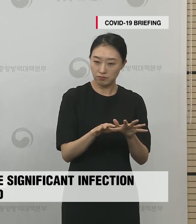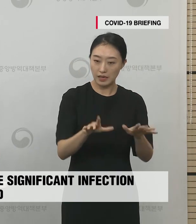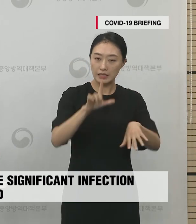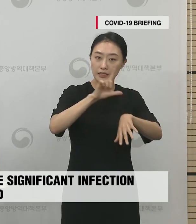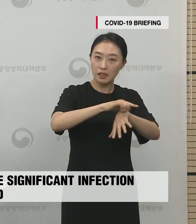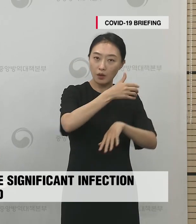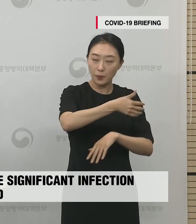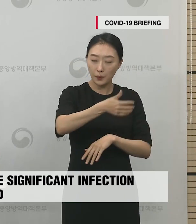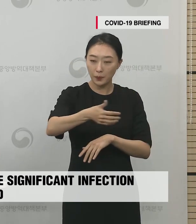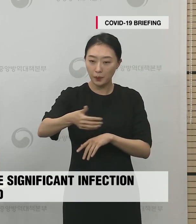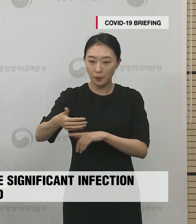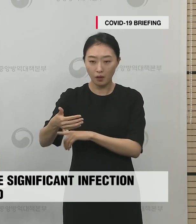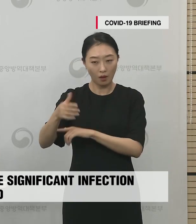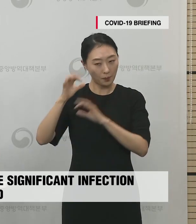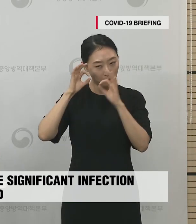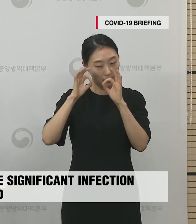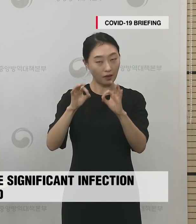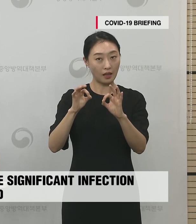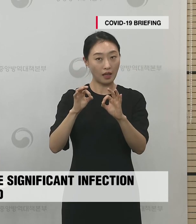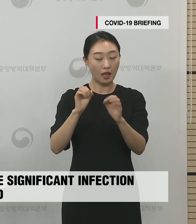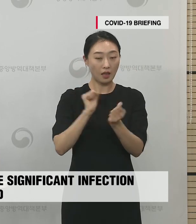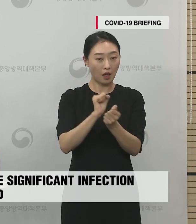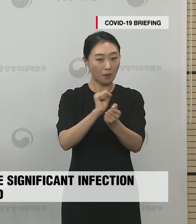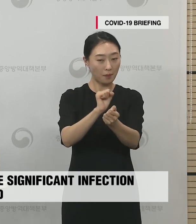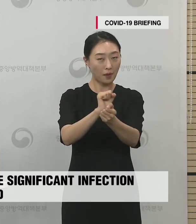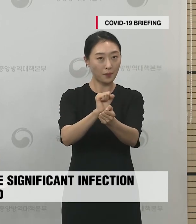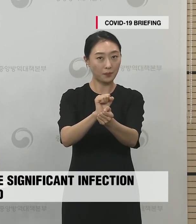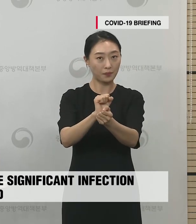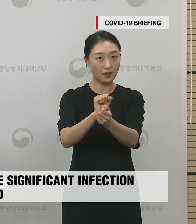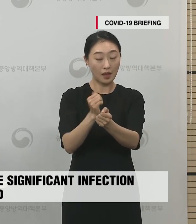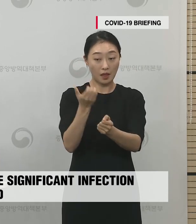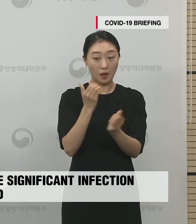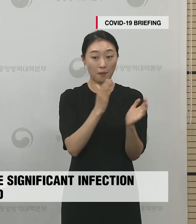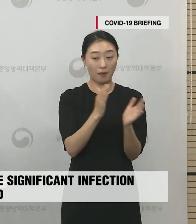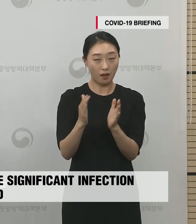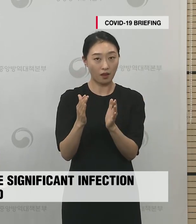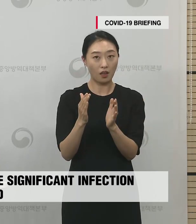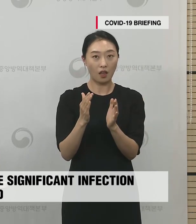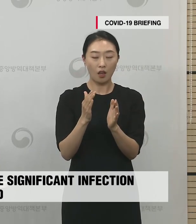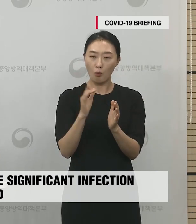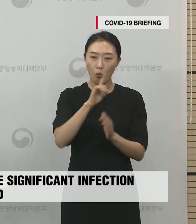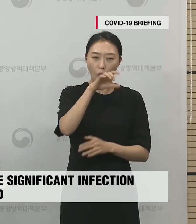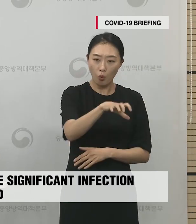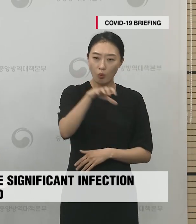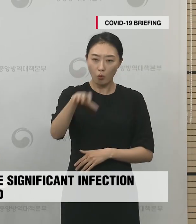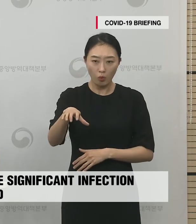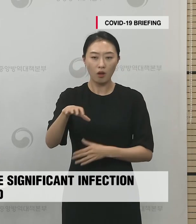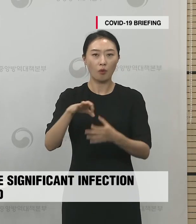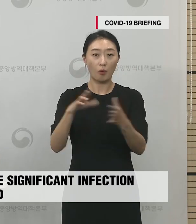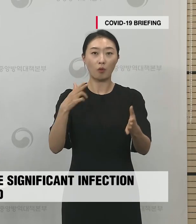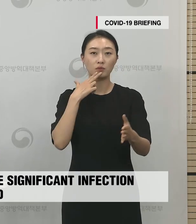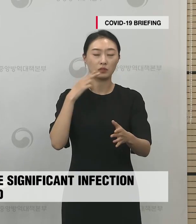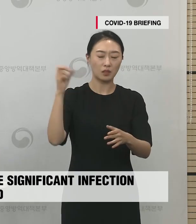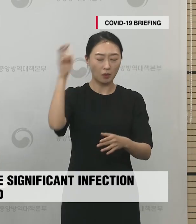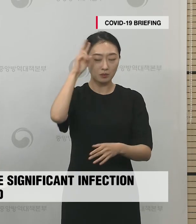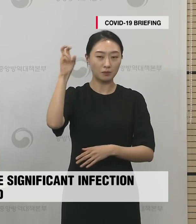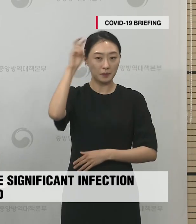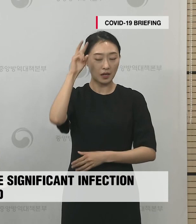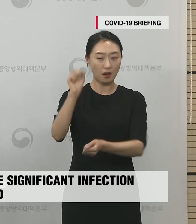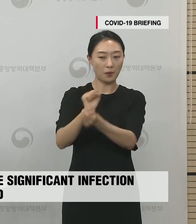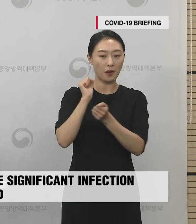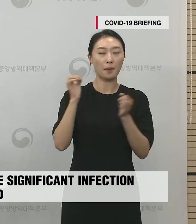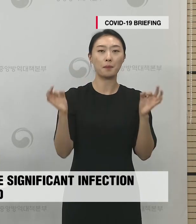And as time goes on, the COVID-19 outbreak, as for the infection, it